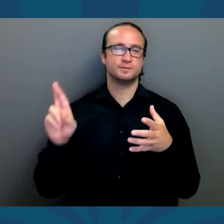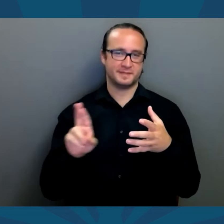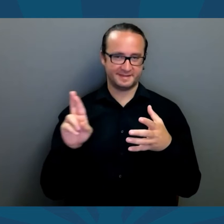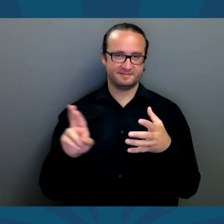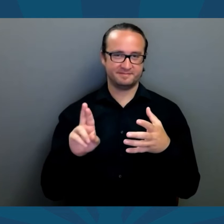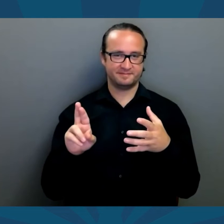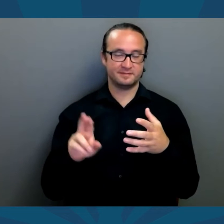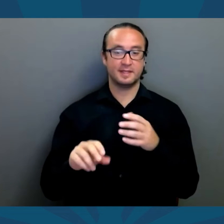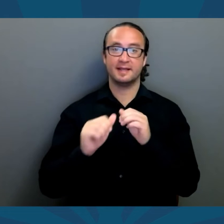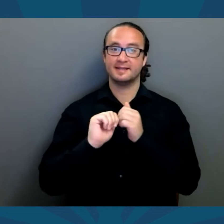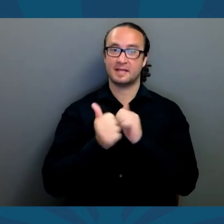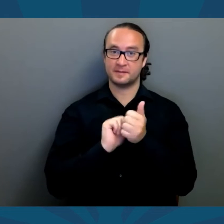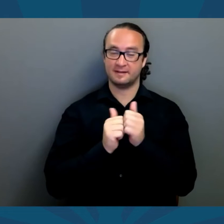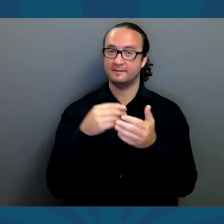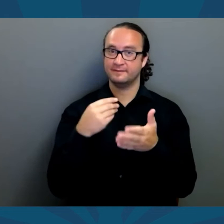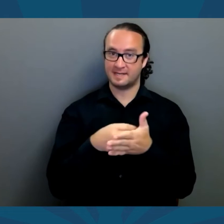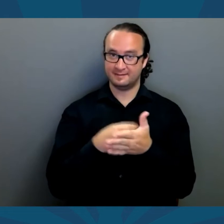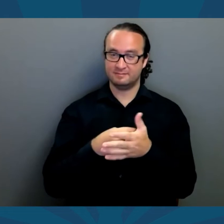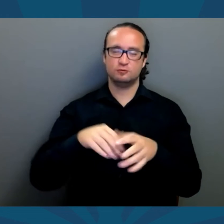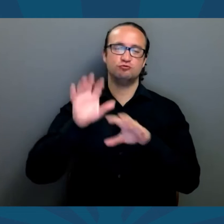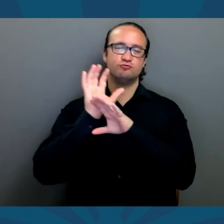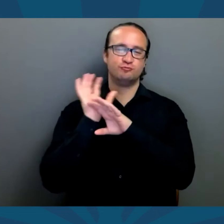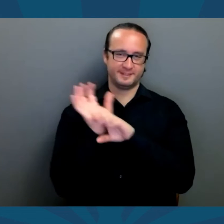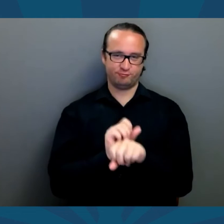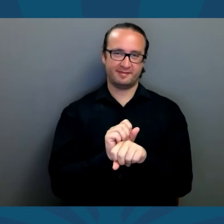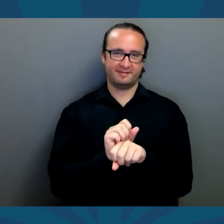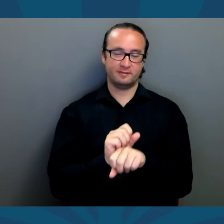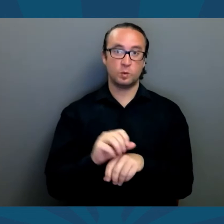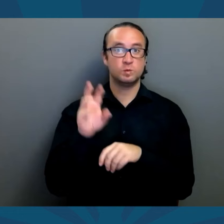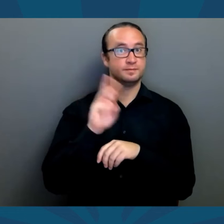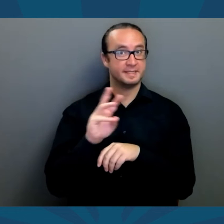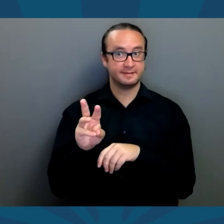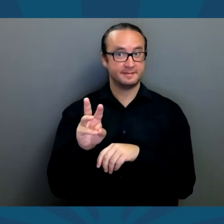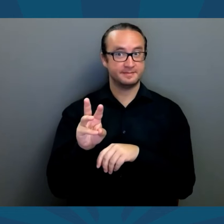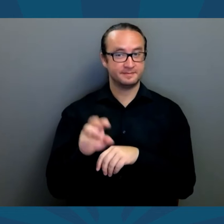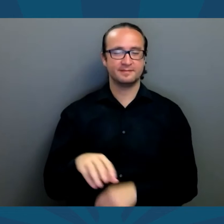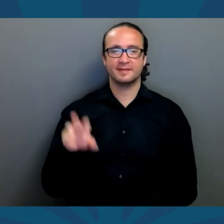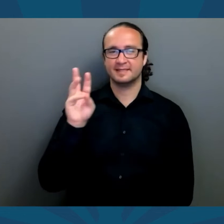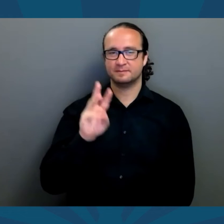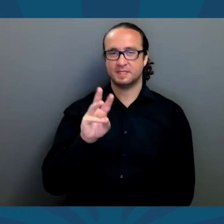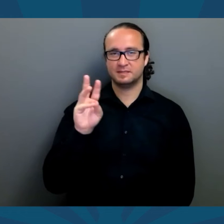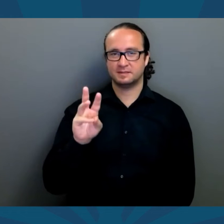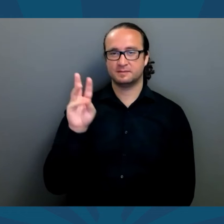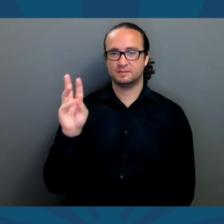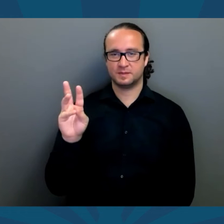Party, Republican. Campaign funding, traditional. Website,